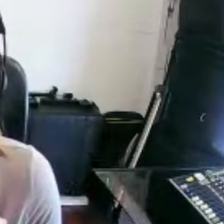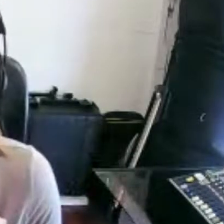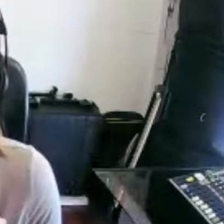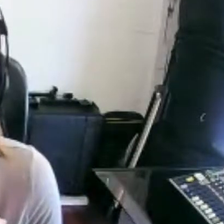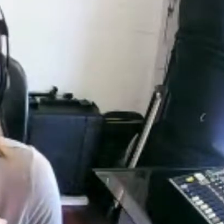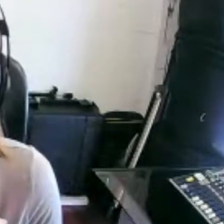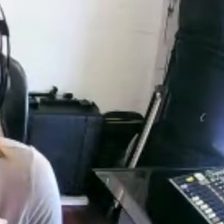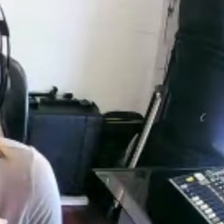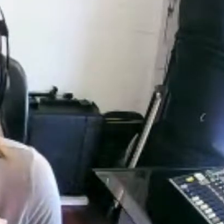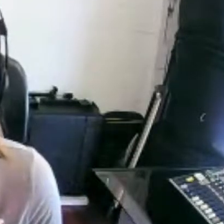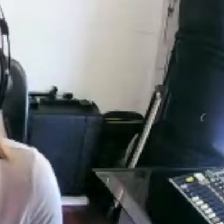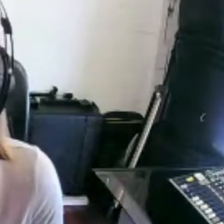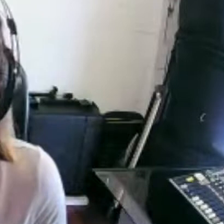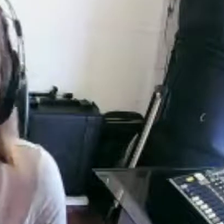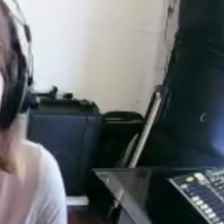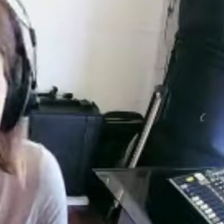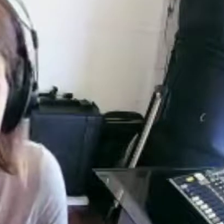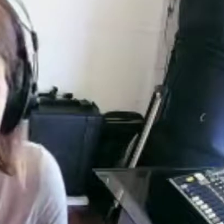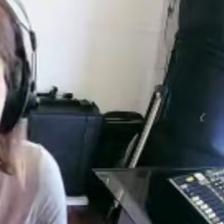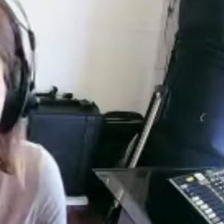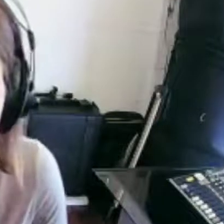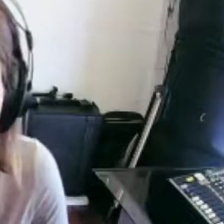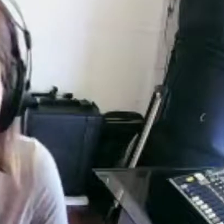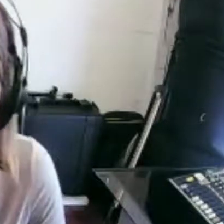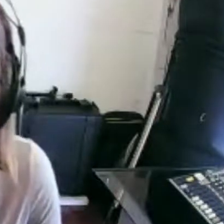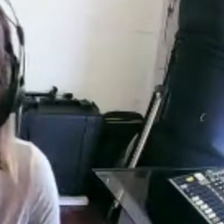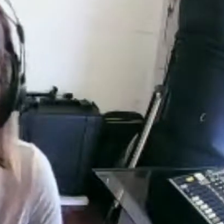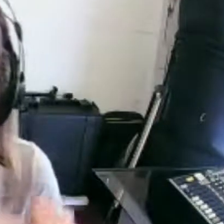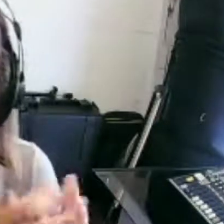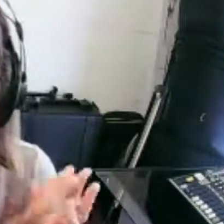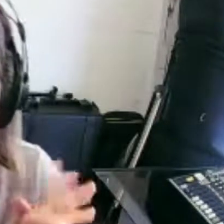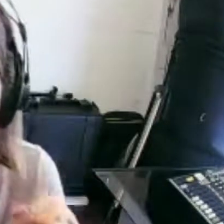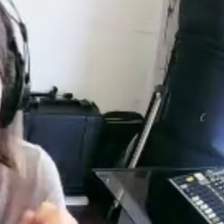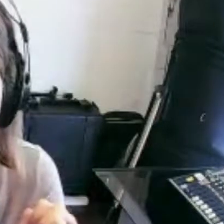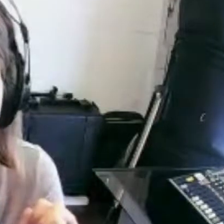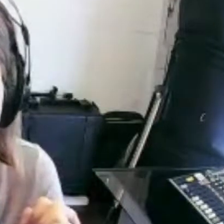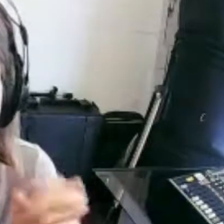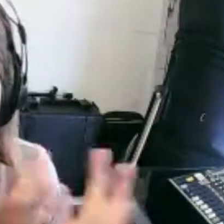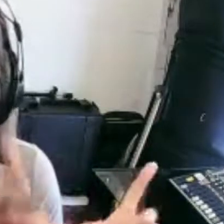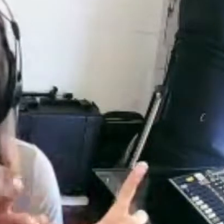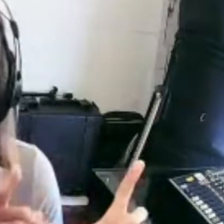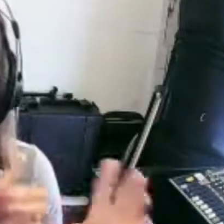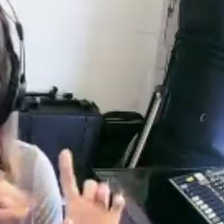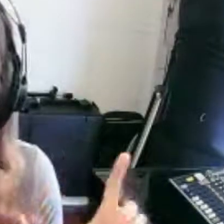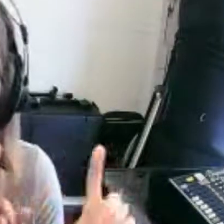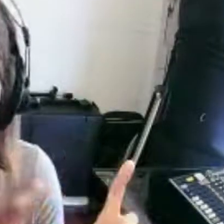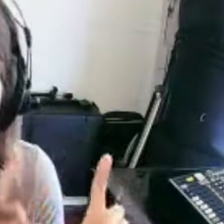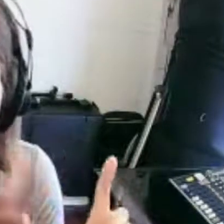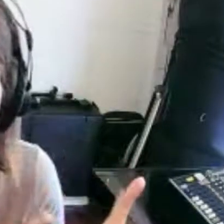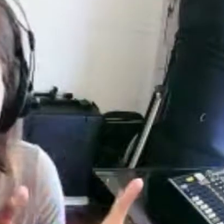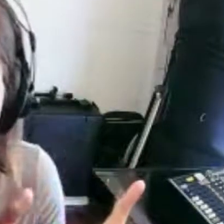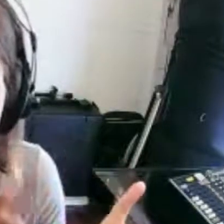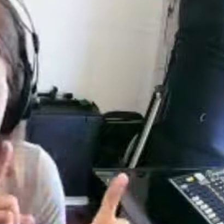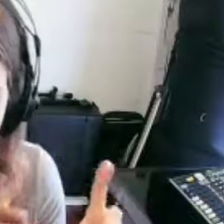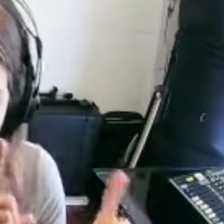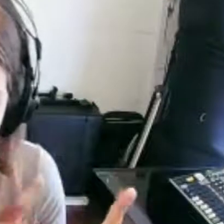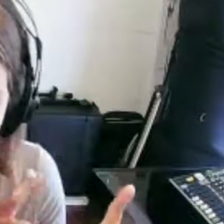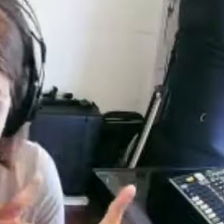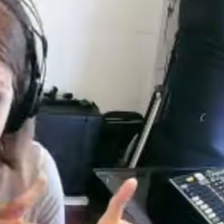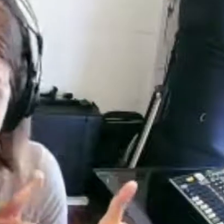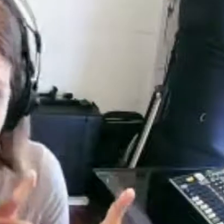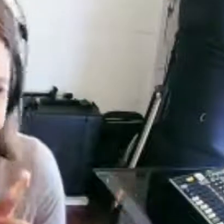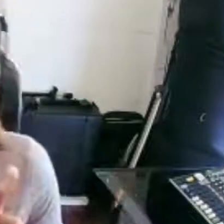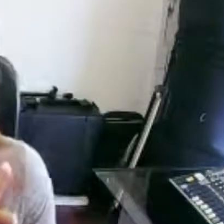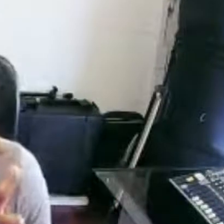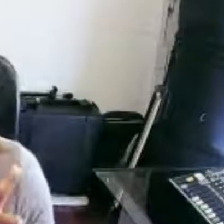us and our show schedule online at our new website, voxsana.co or .co. I have yet to make a commitment on how I say